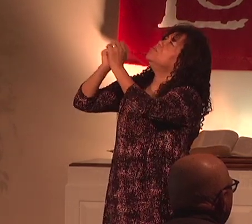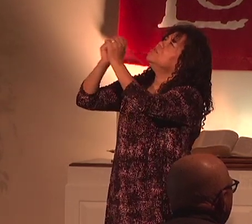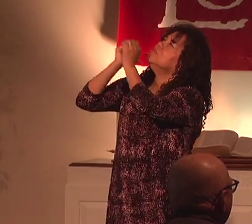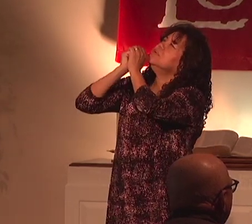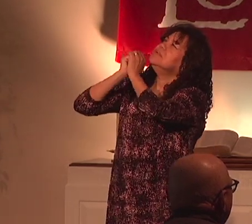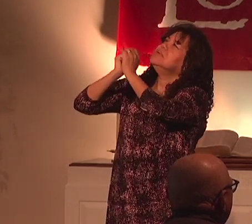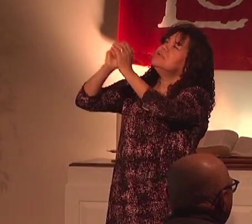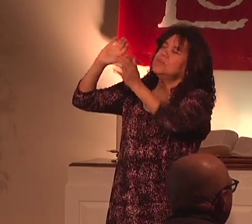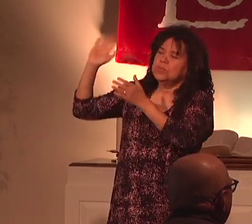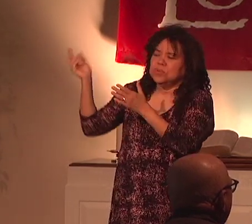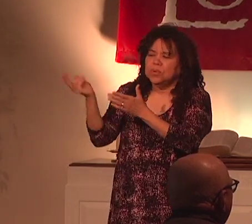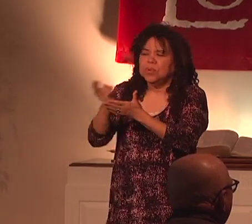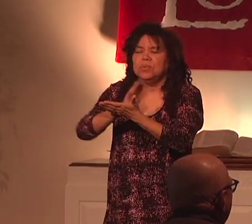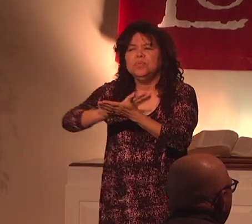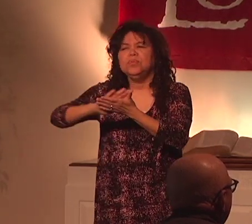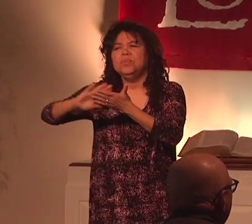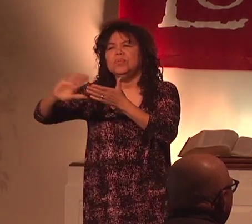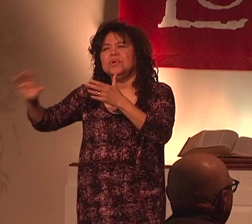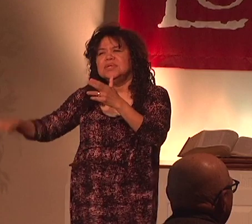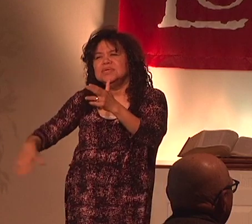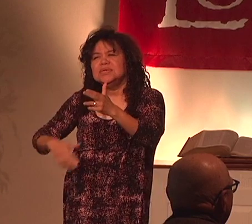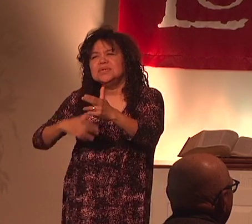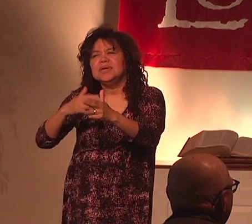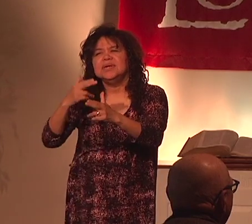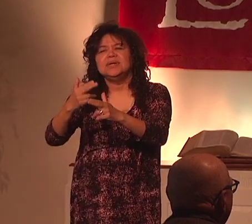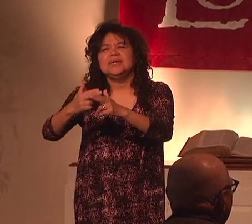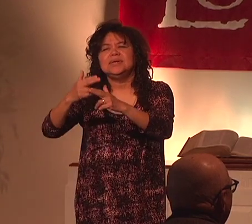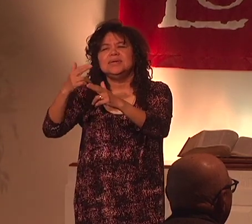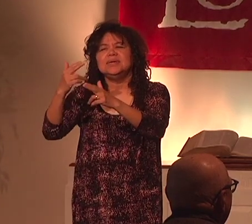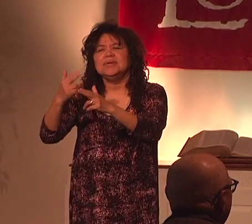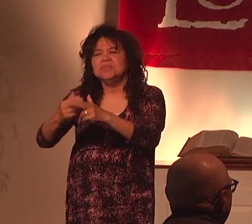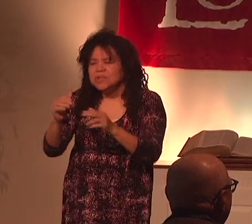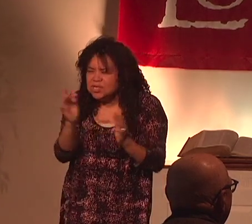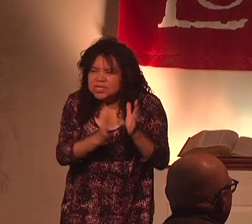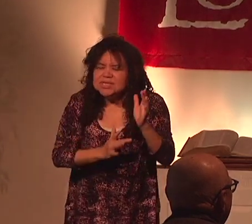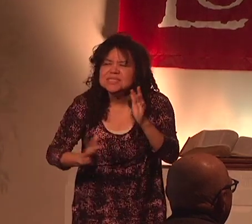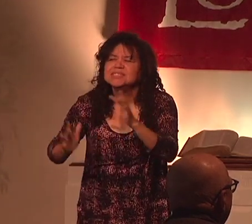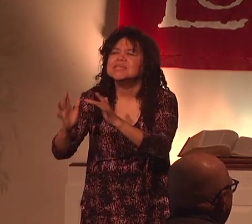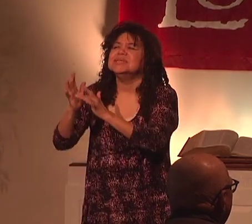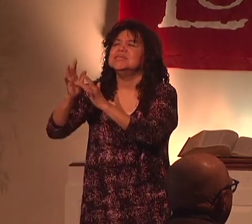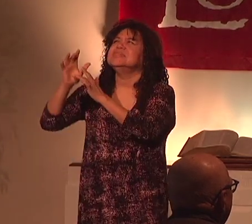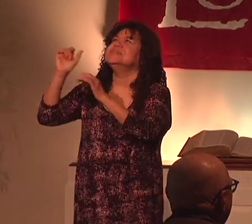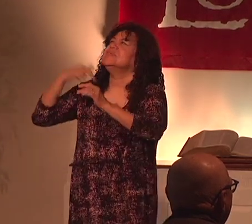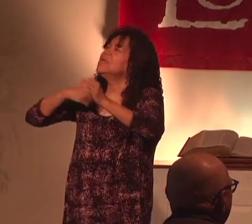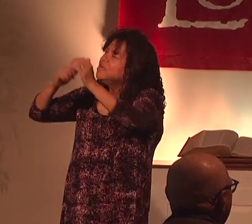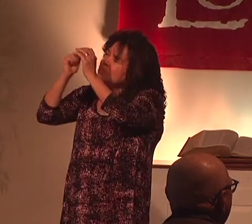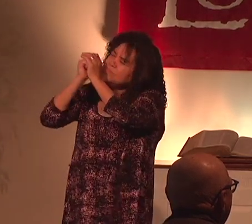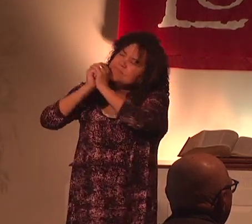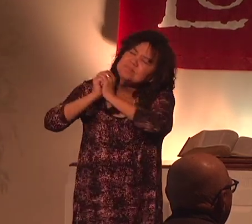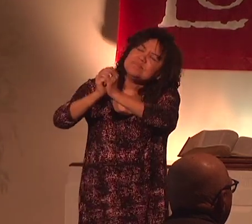holy name Jesus I worship your